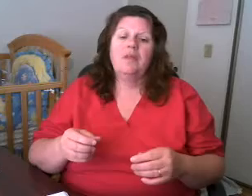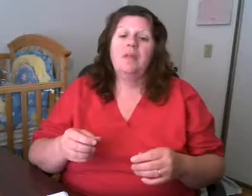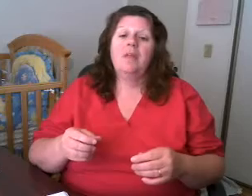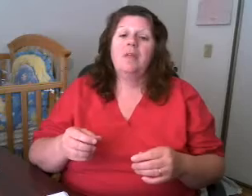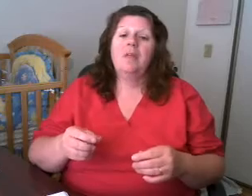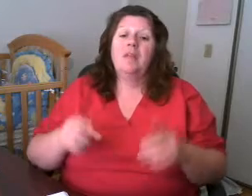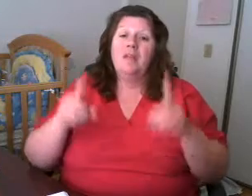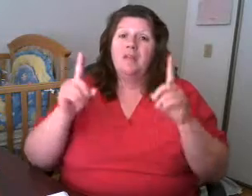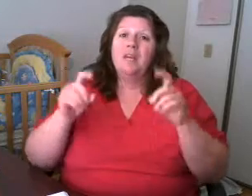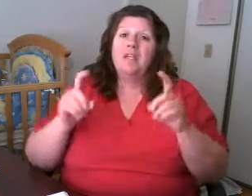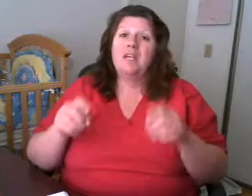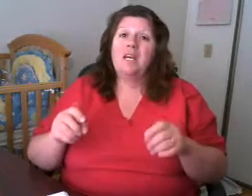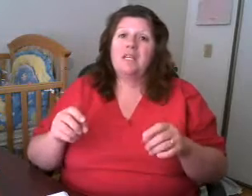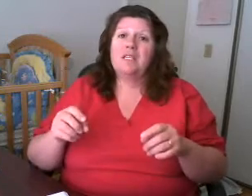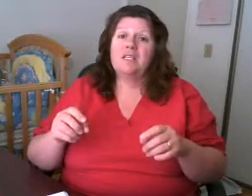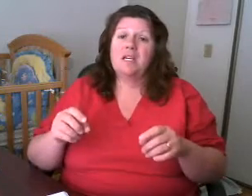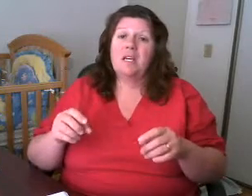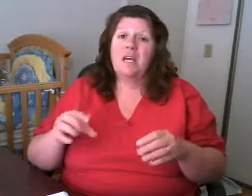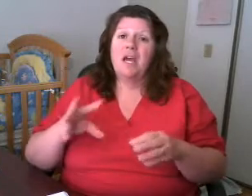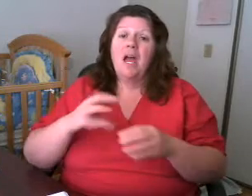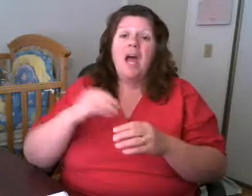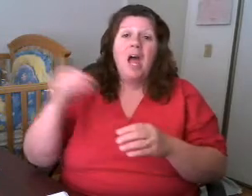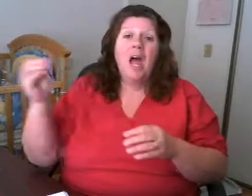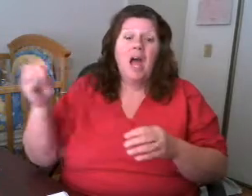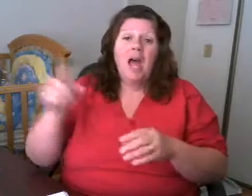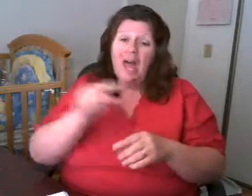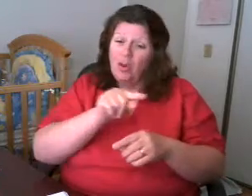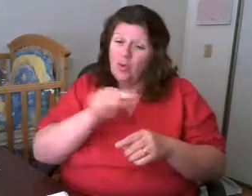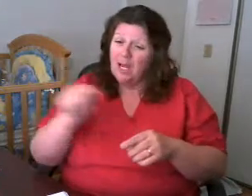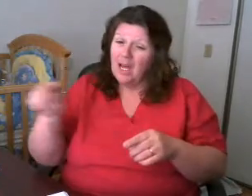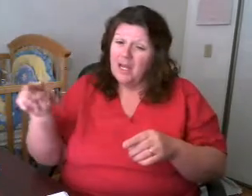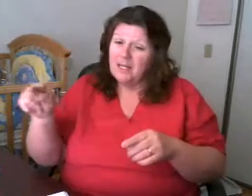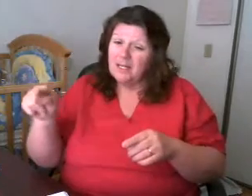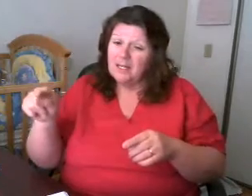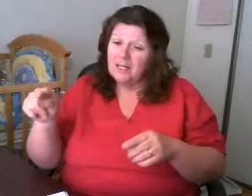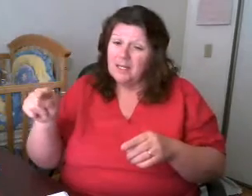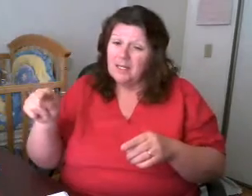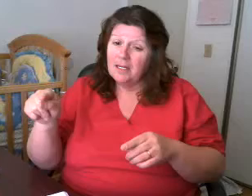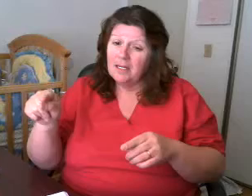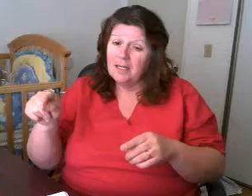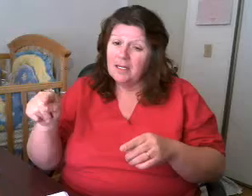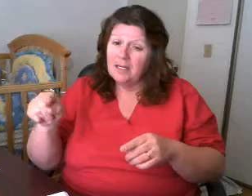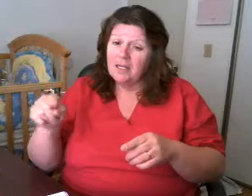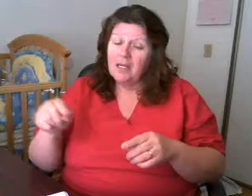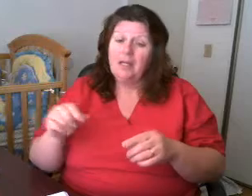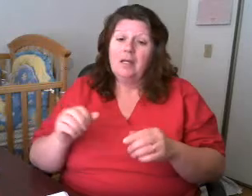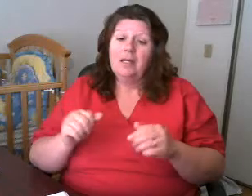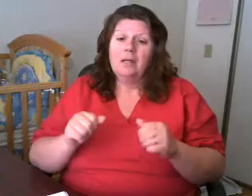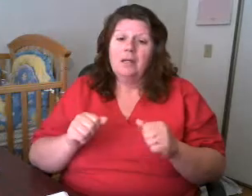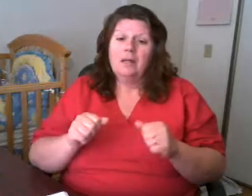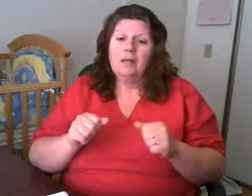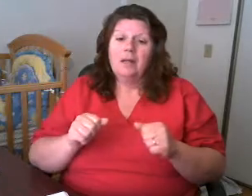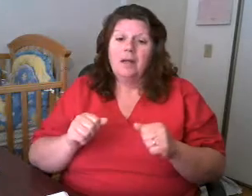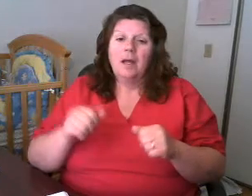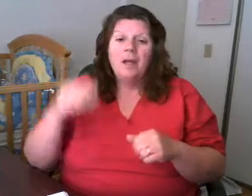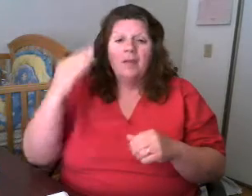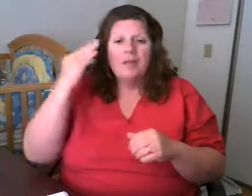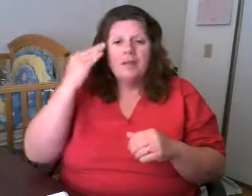to tasks and knowledge and skill statements. And there's another little section that's the knowledge test